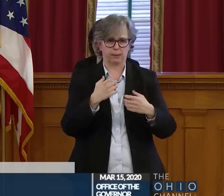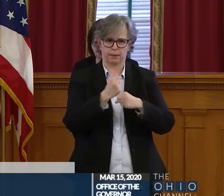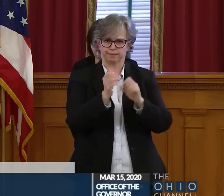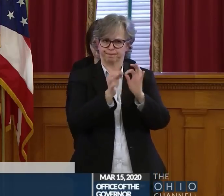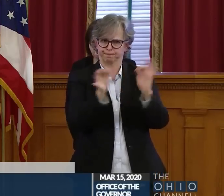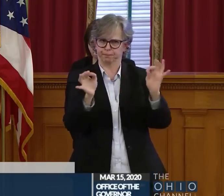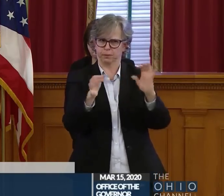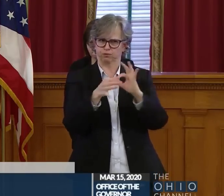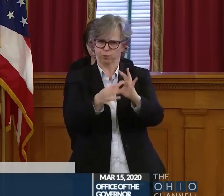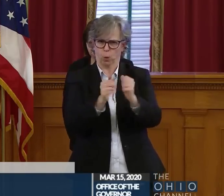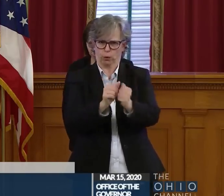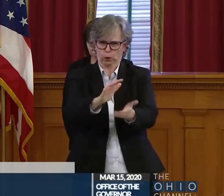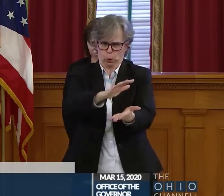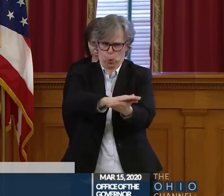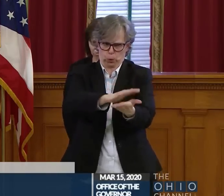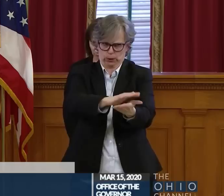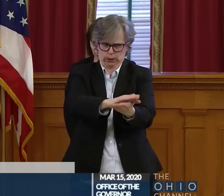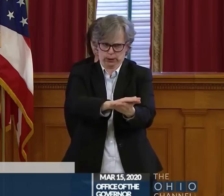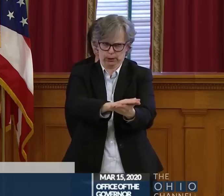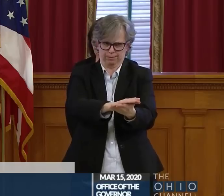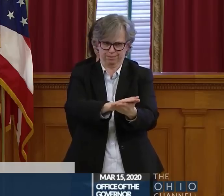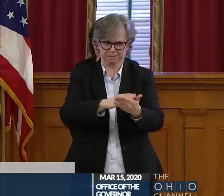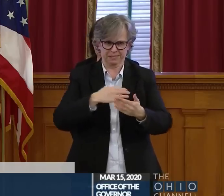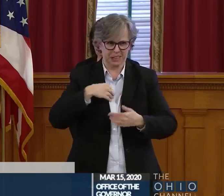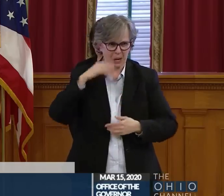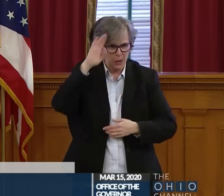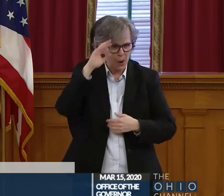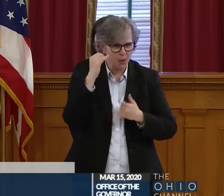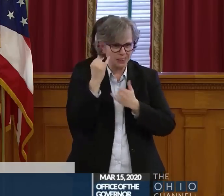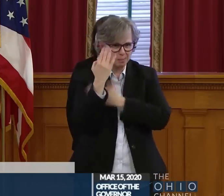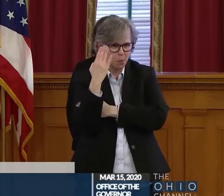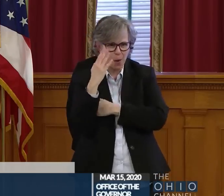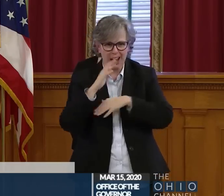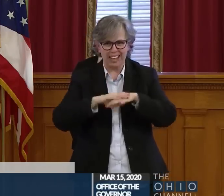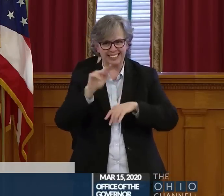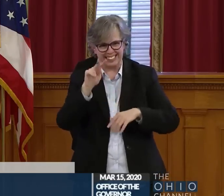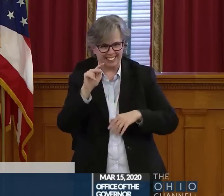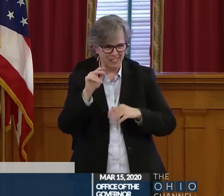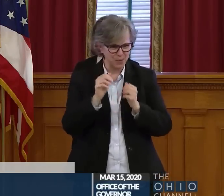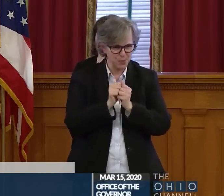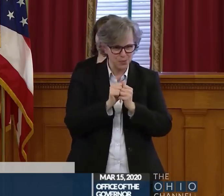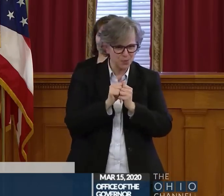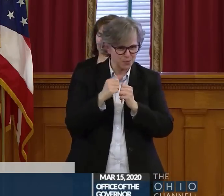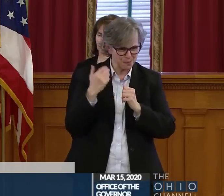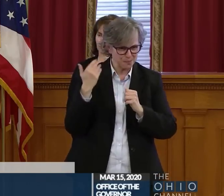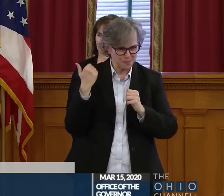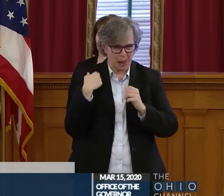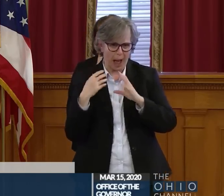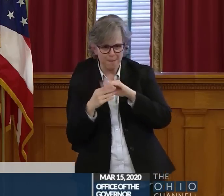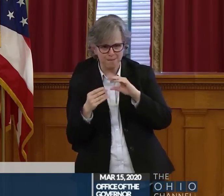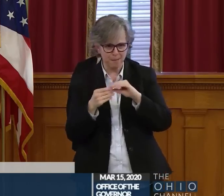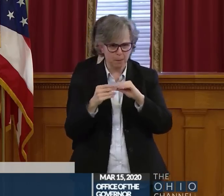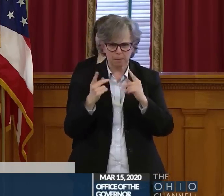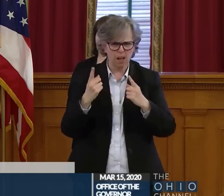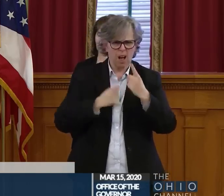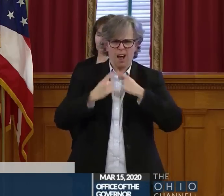some questions. I was on a couple shows this morning, and there were some questions about what I